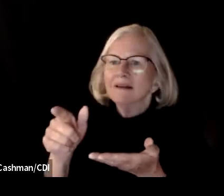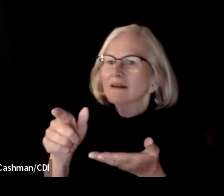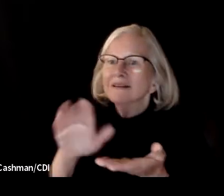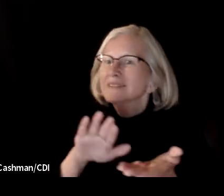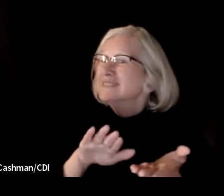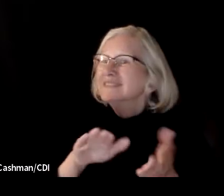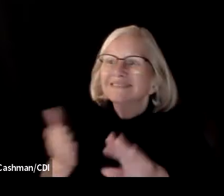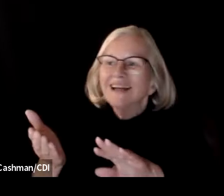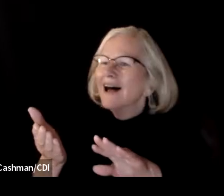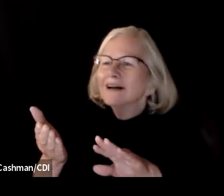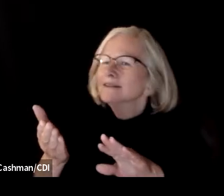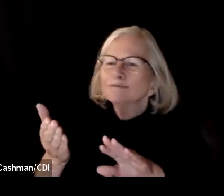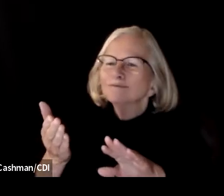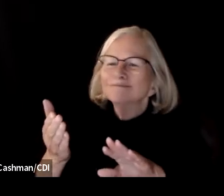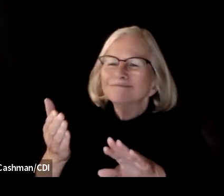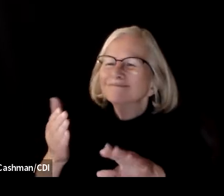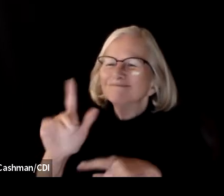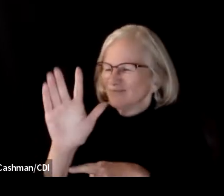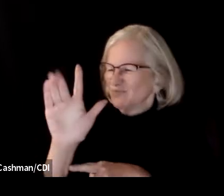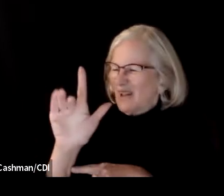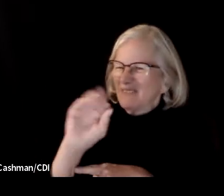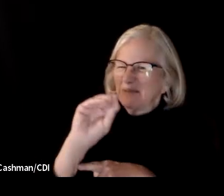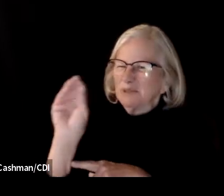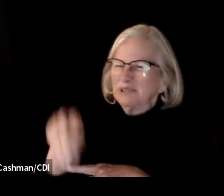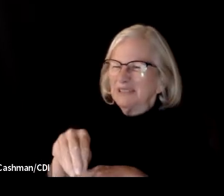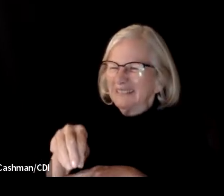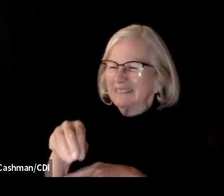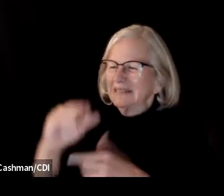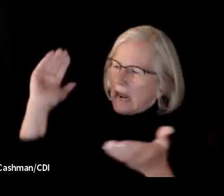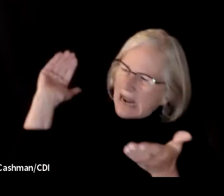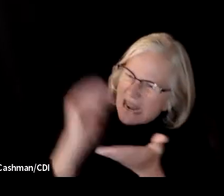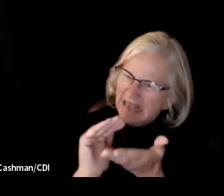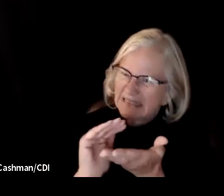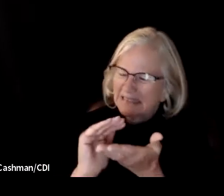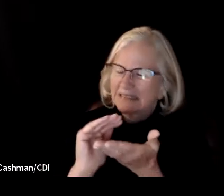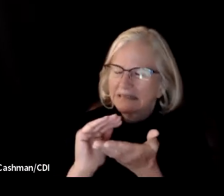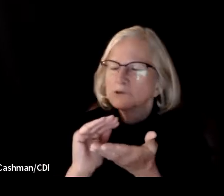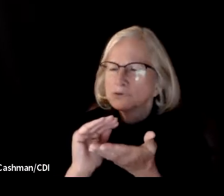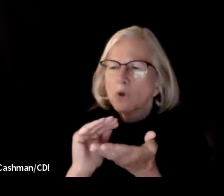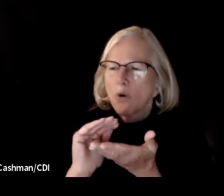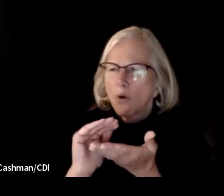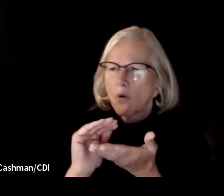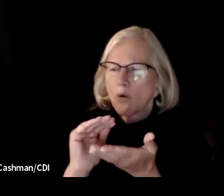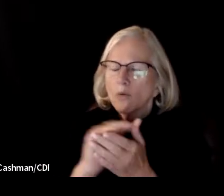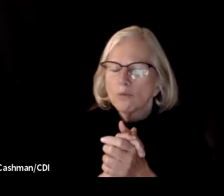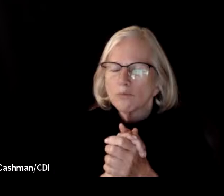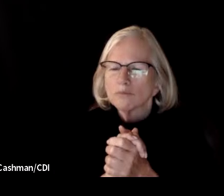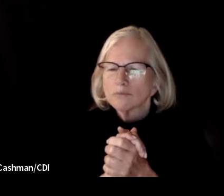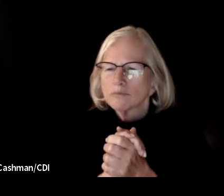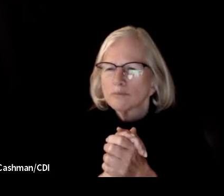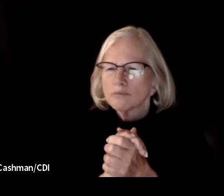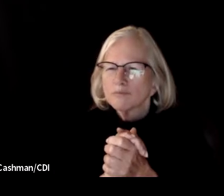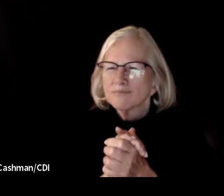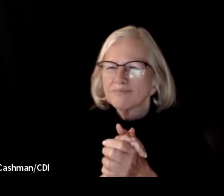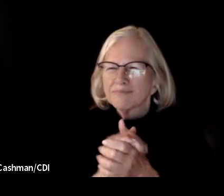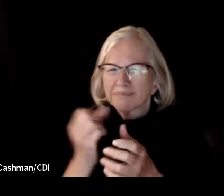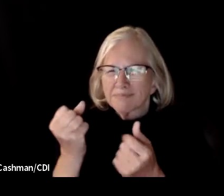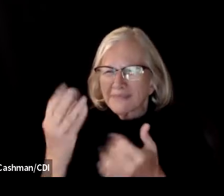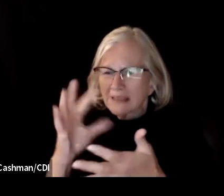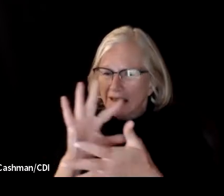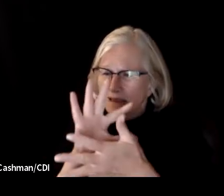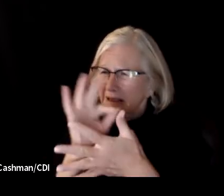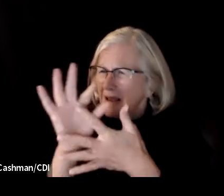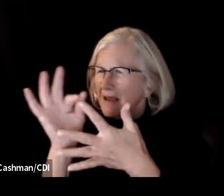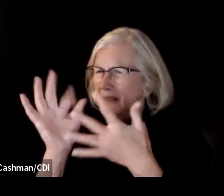odds. There are many, many options in Minnesota to get vaccinated. For more information on how to do that,